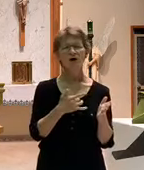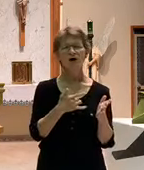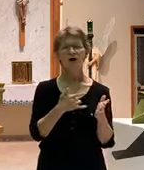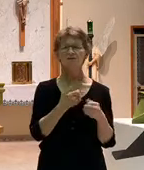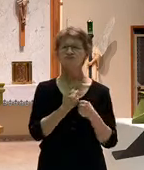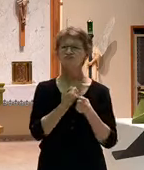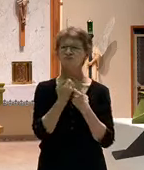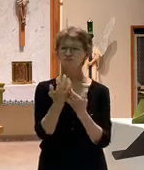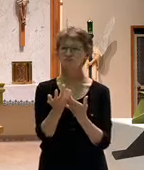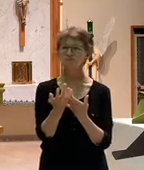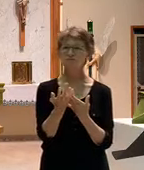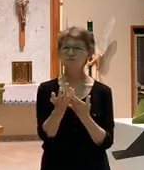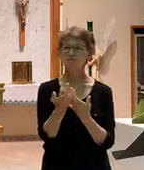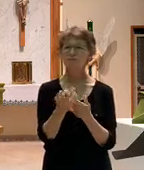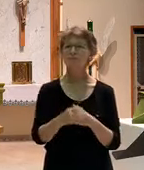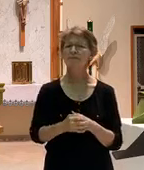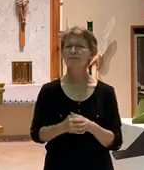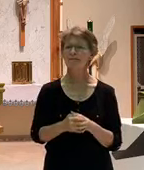obstacles.